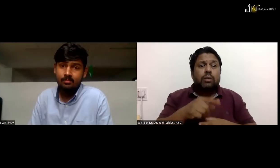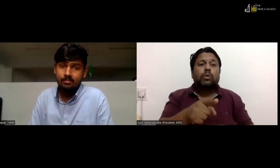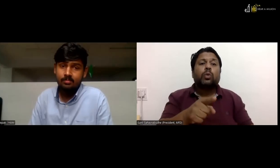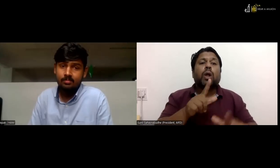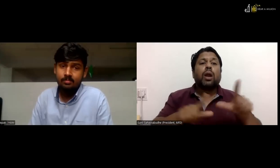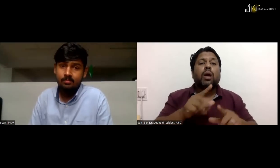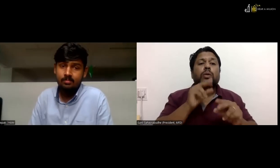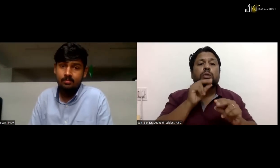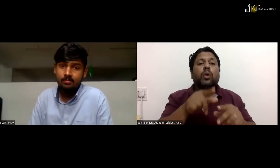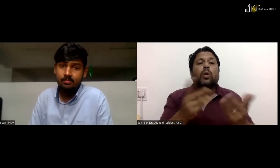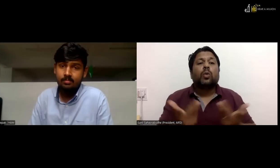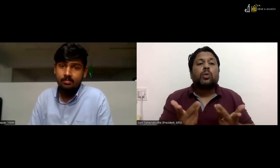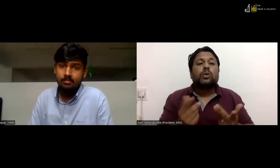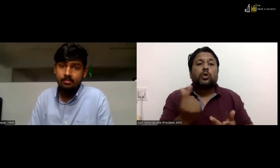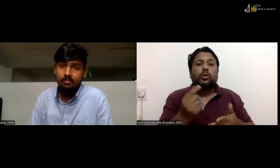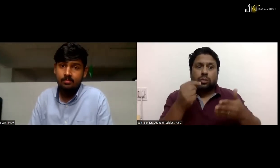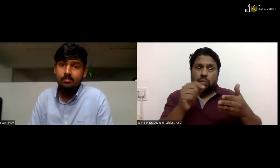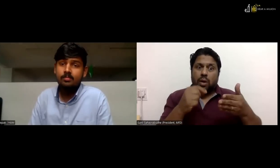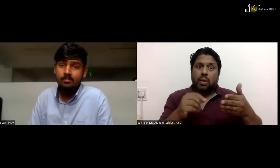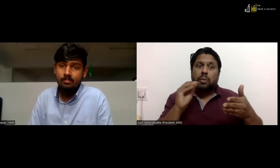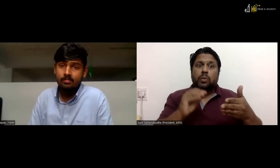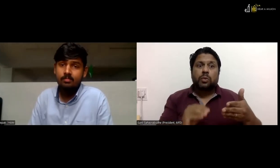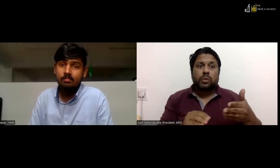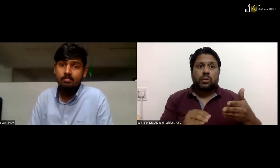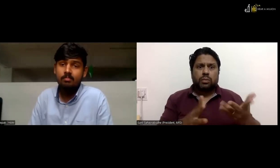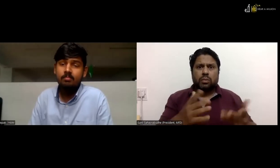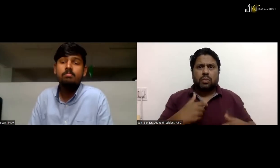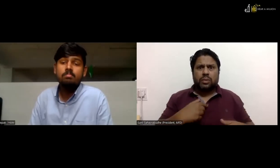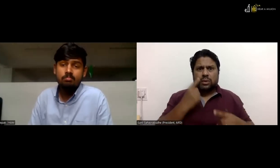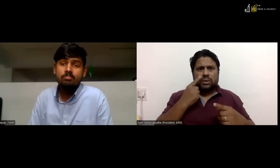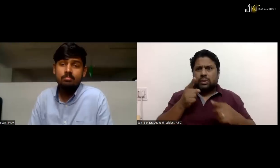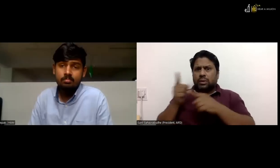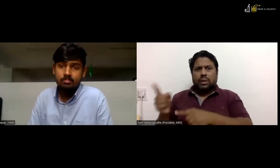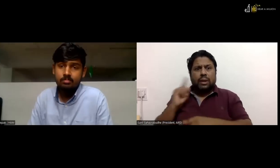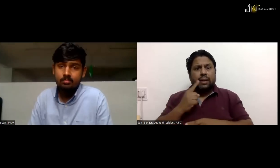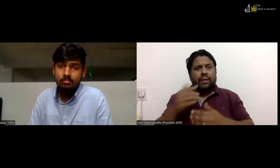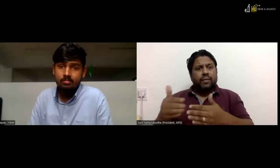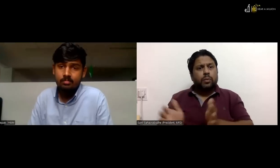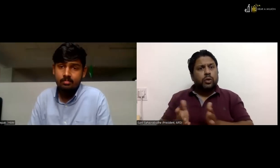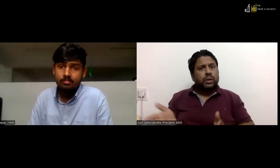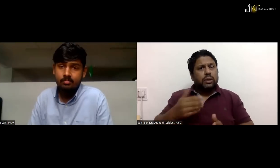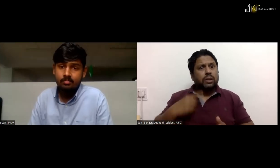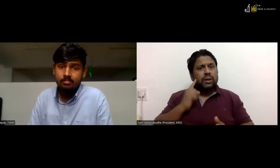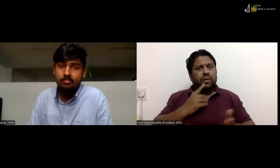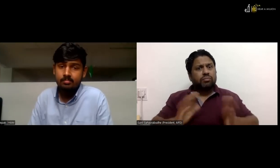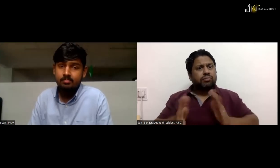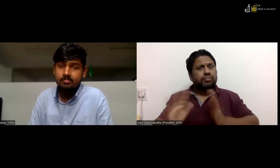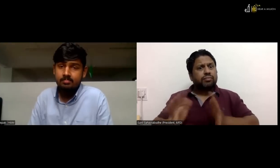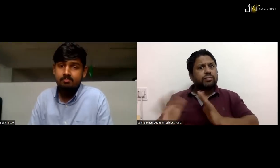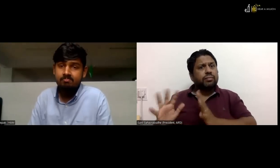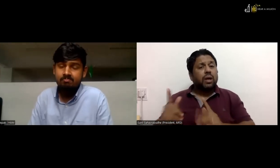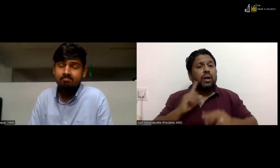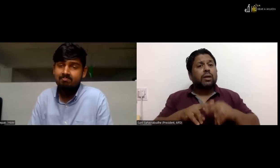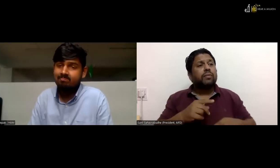are not quite clear with this, because the language, it is very necessary that we